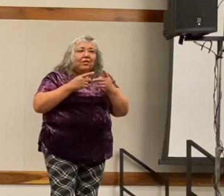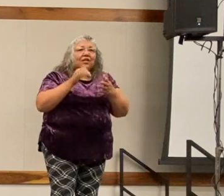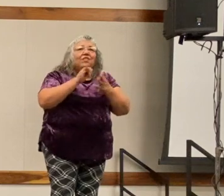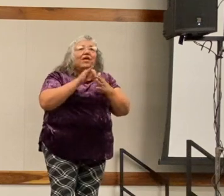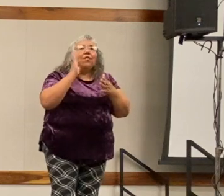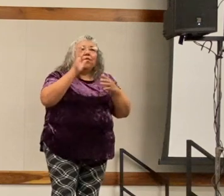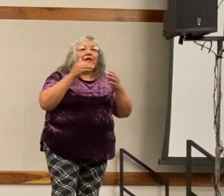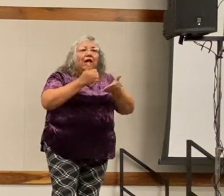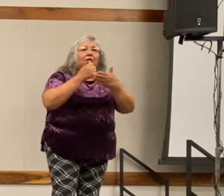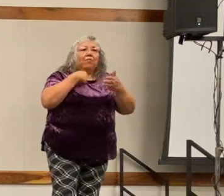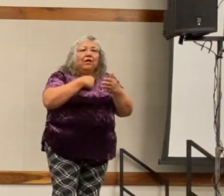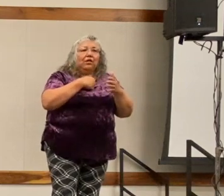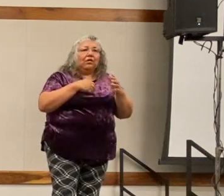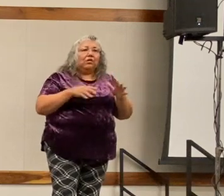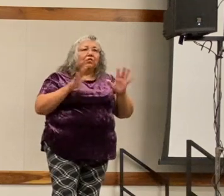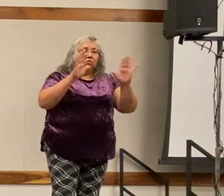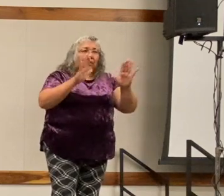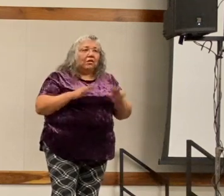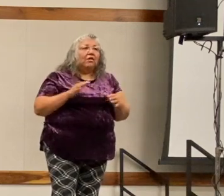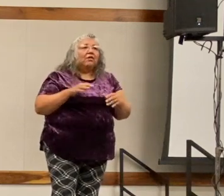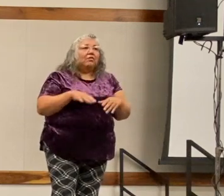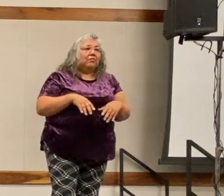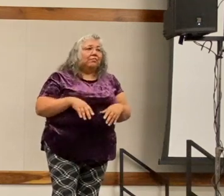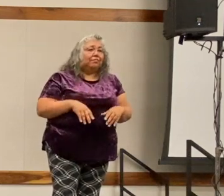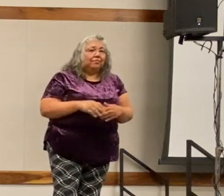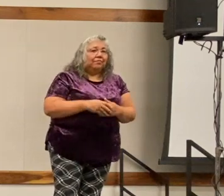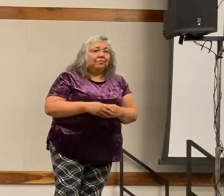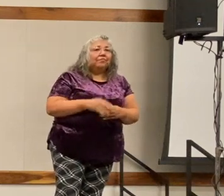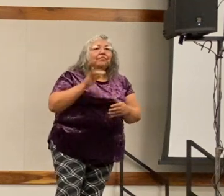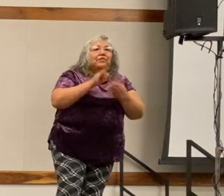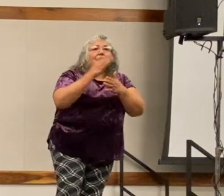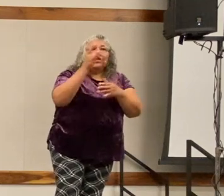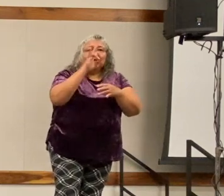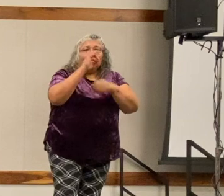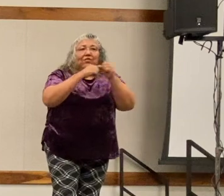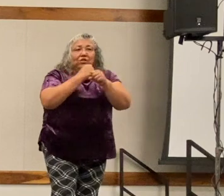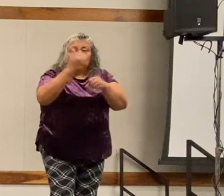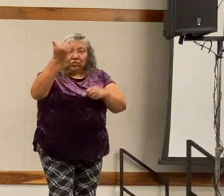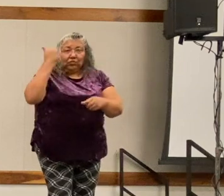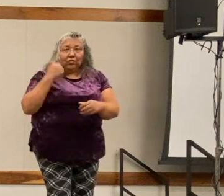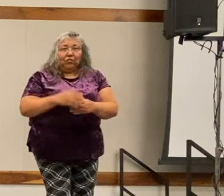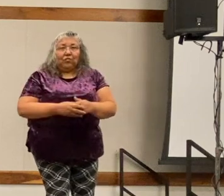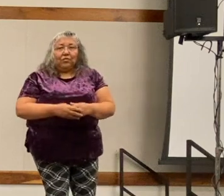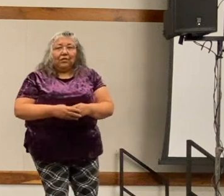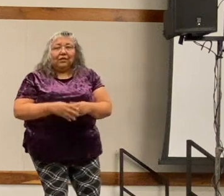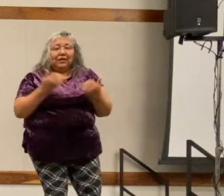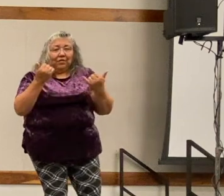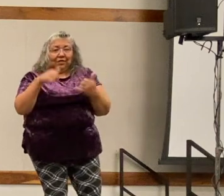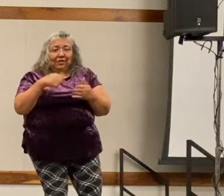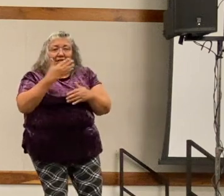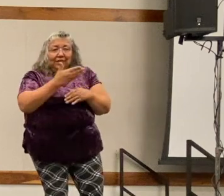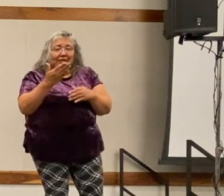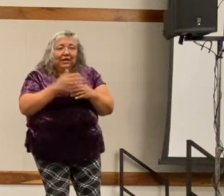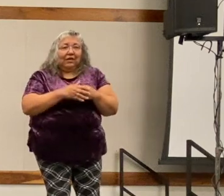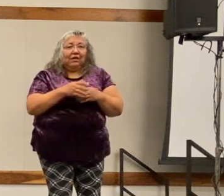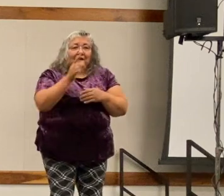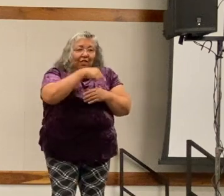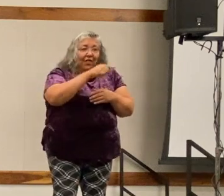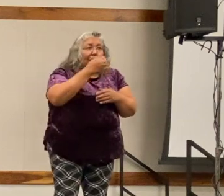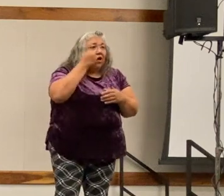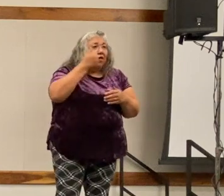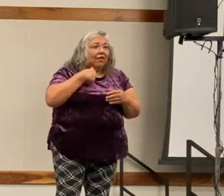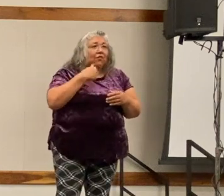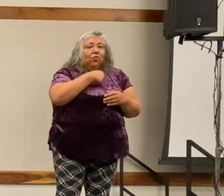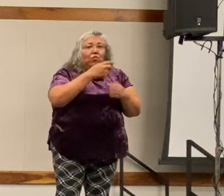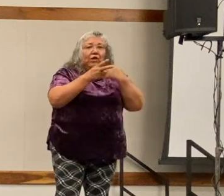us tremendously. I said, you got it, we're doing it, right? That was 7 years ago, right? But here's the thing. They call us,